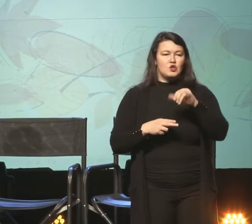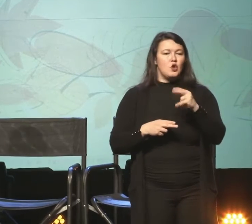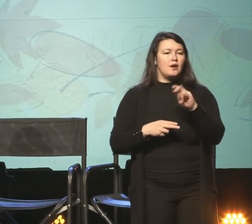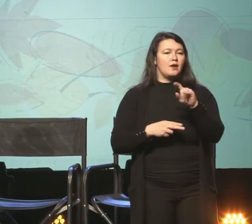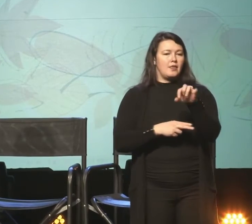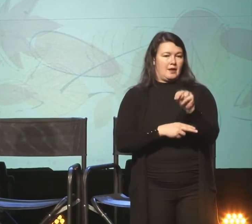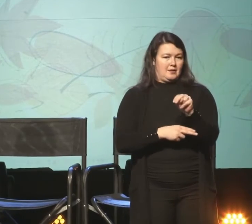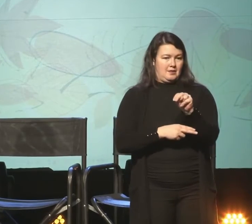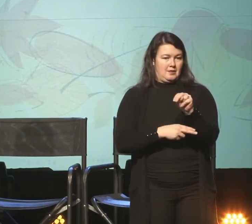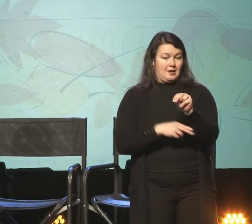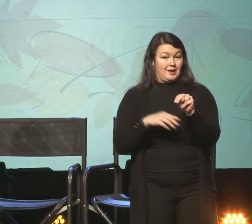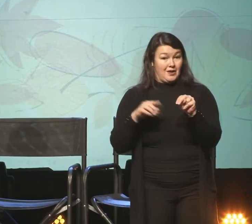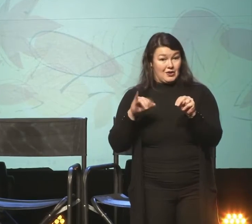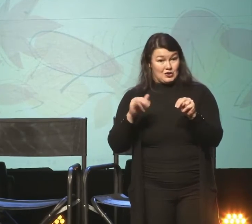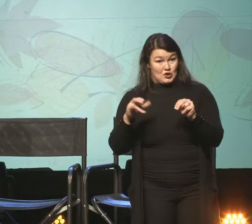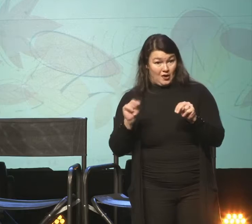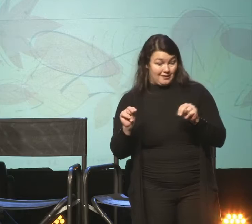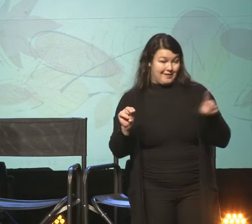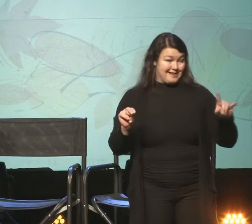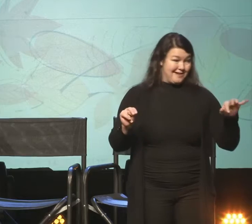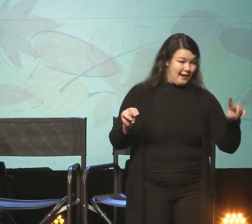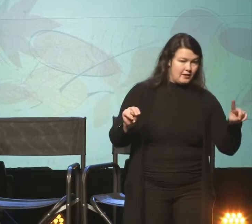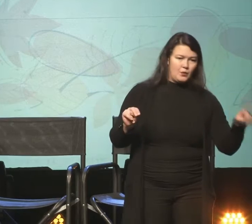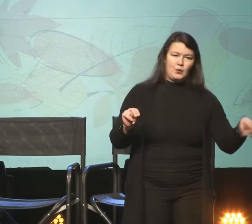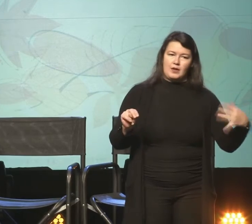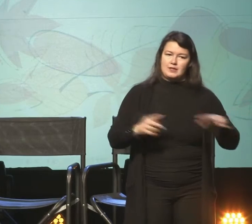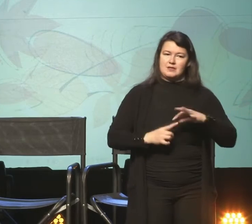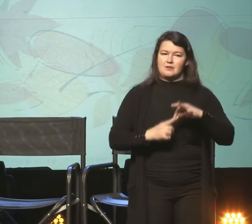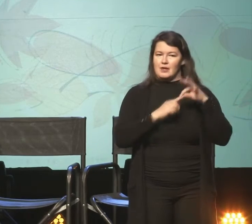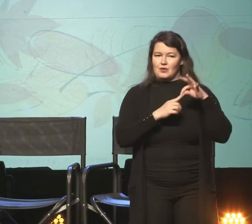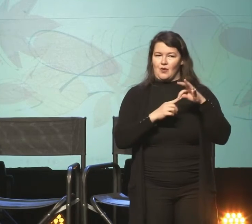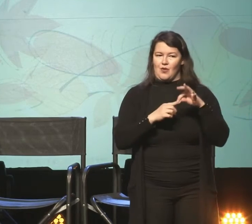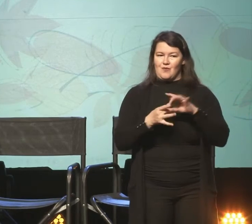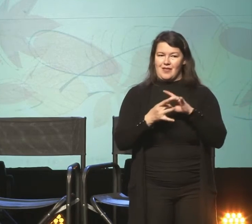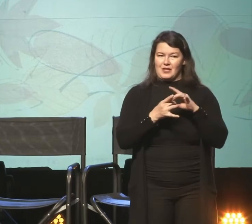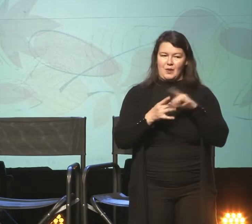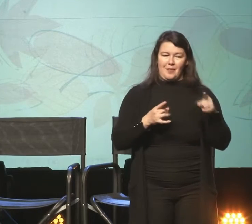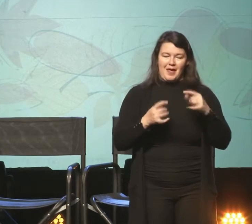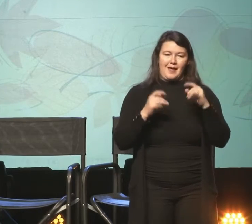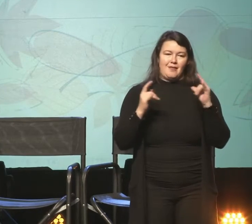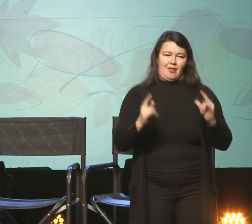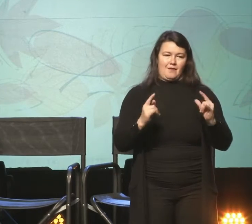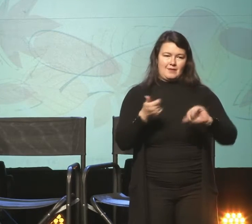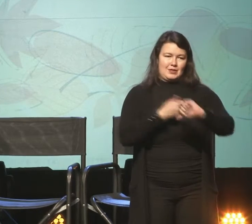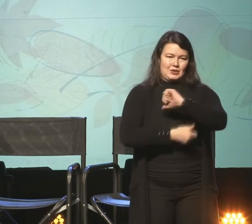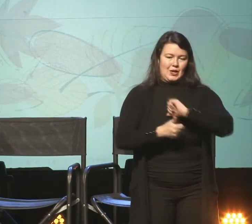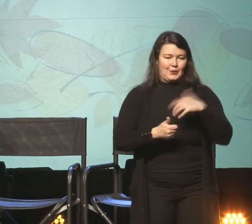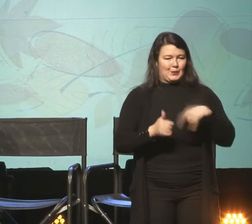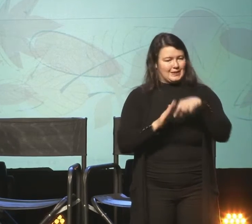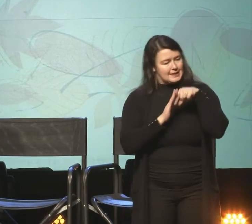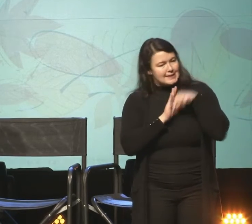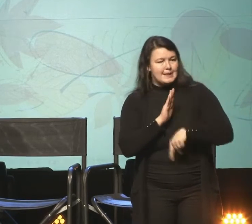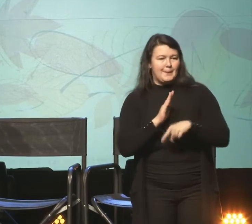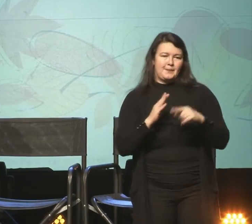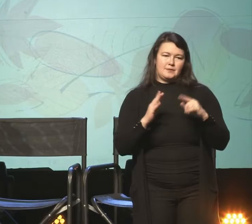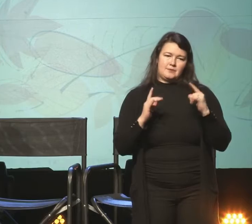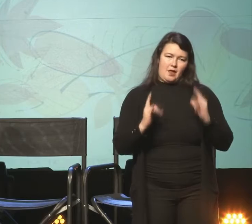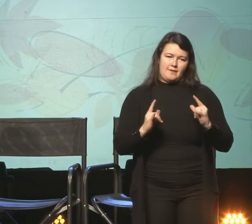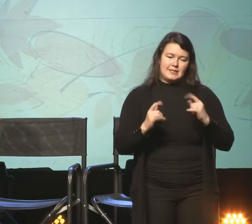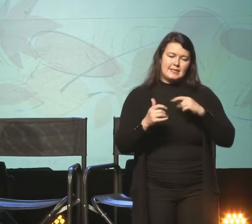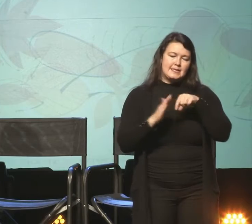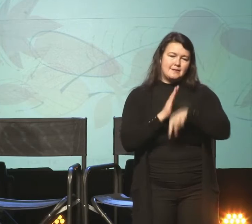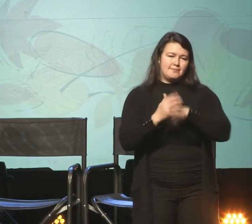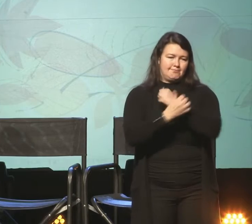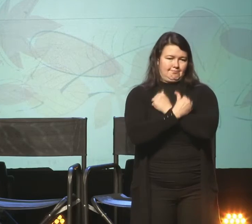Jonathan and David had this very special relationship, that they loved one another deeply, cared for one another deeply. And at the